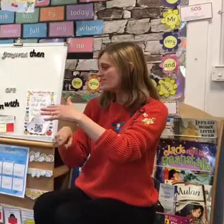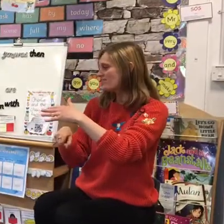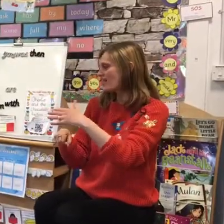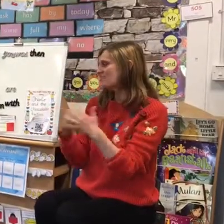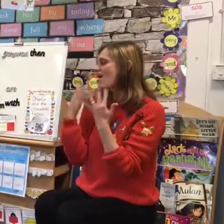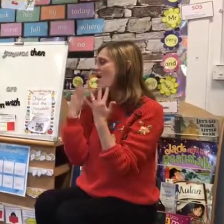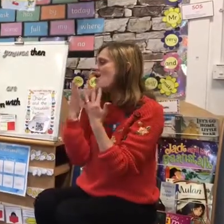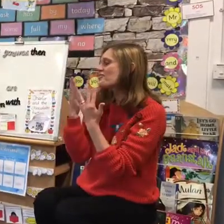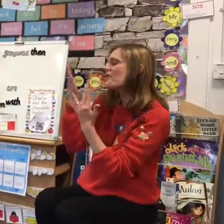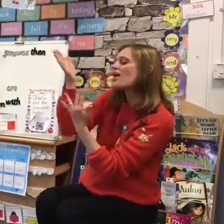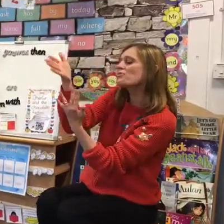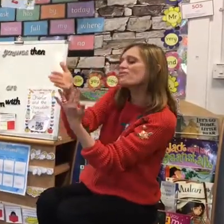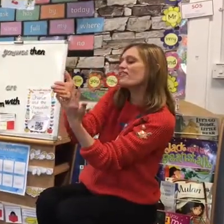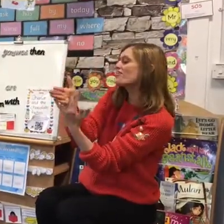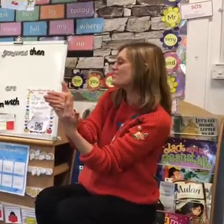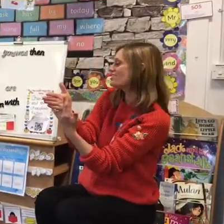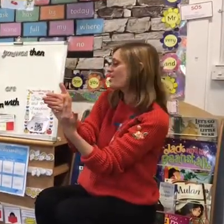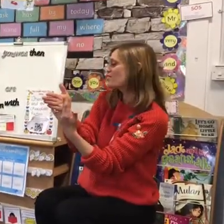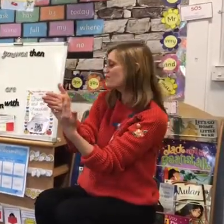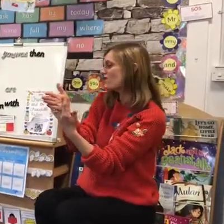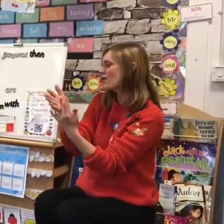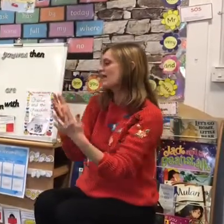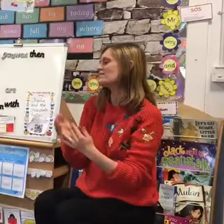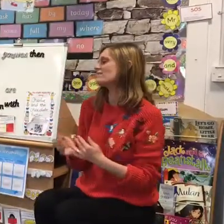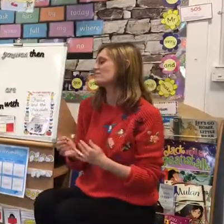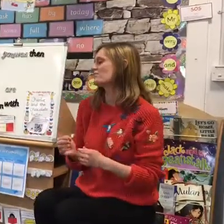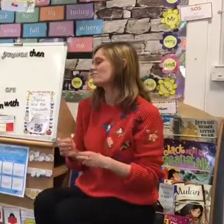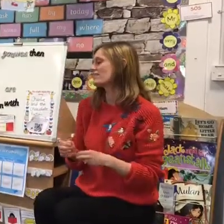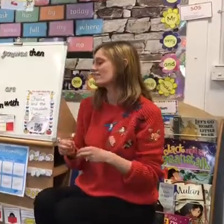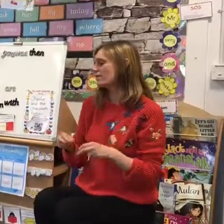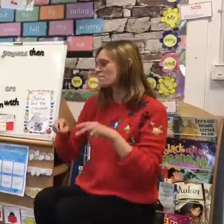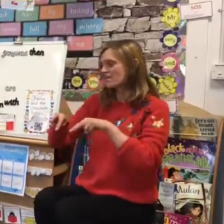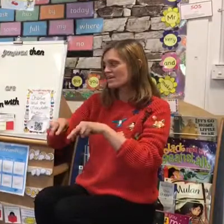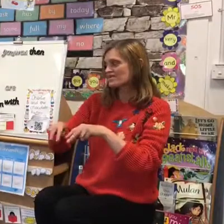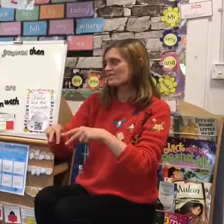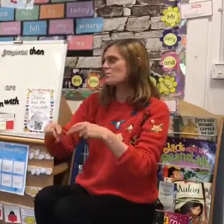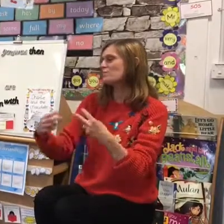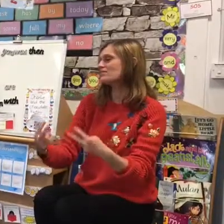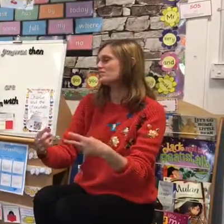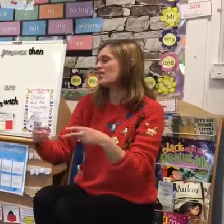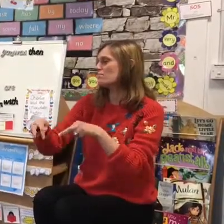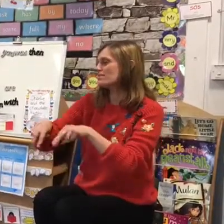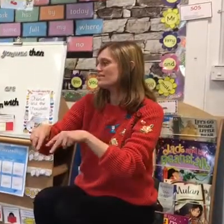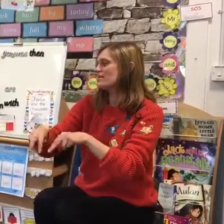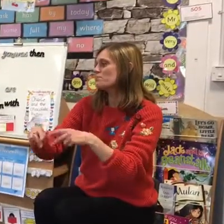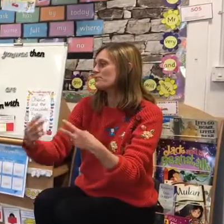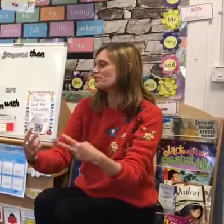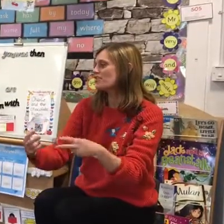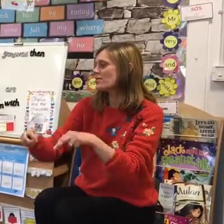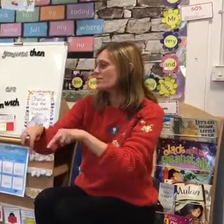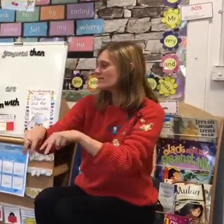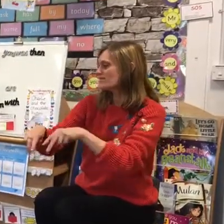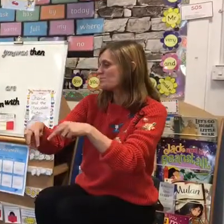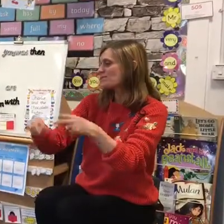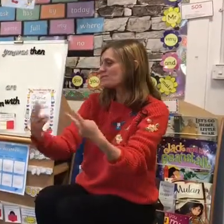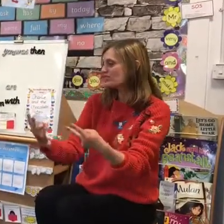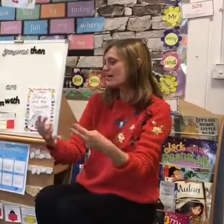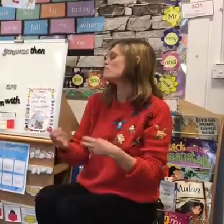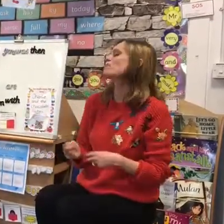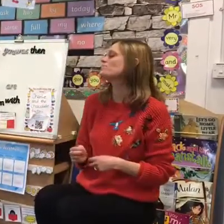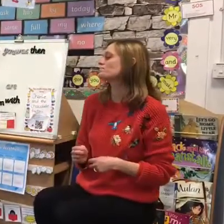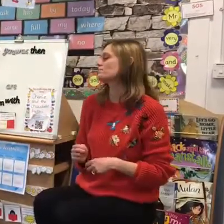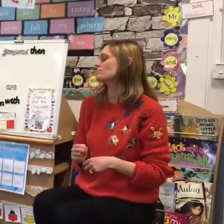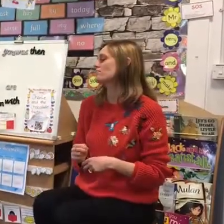go under it. Oh no, we've got to go through it. Stumble trip, stumble trip, stumble